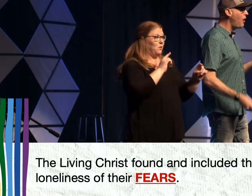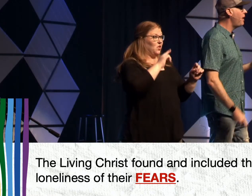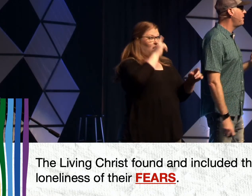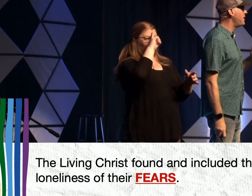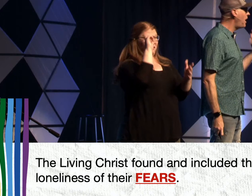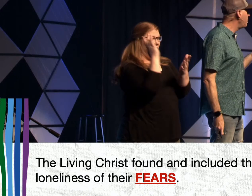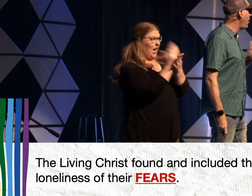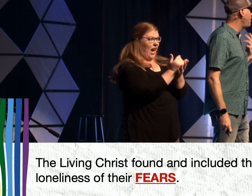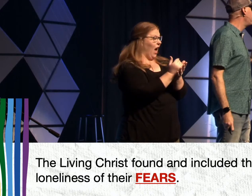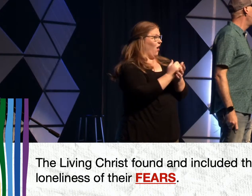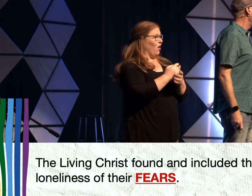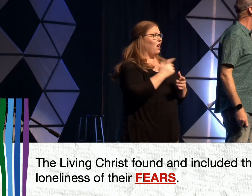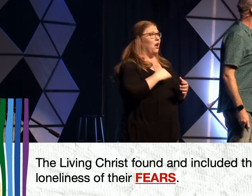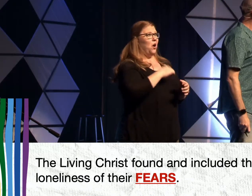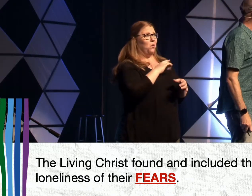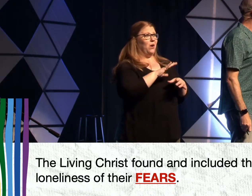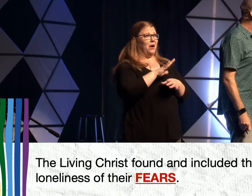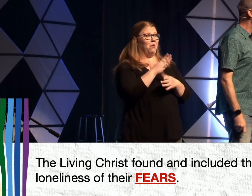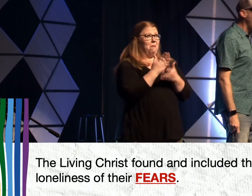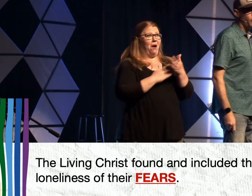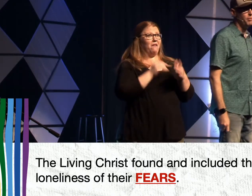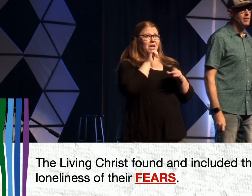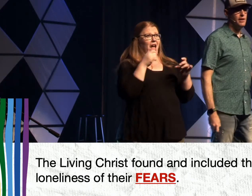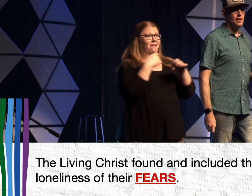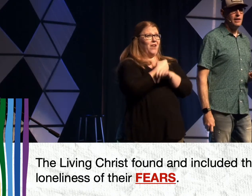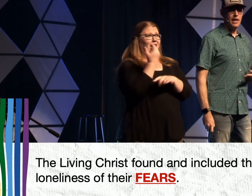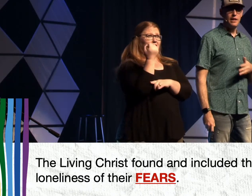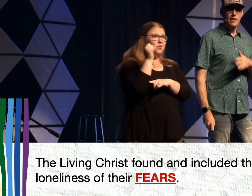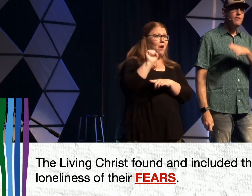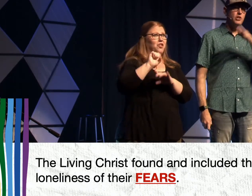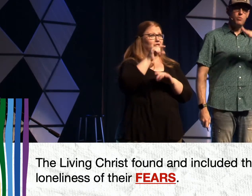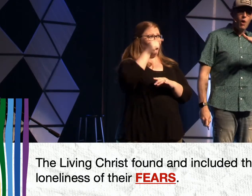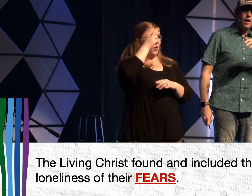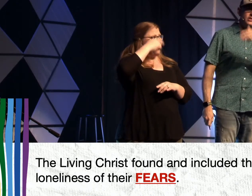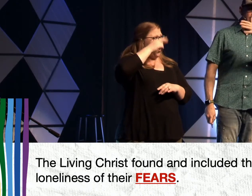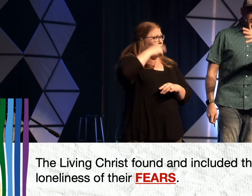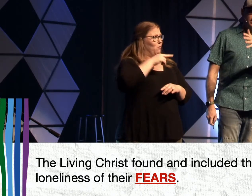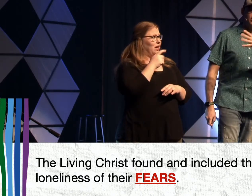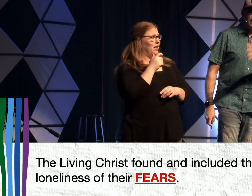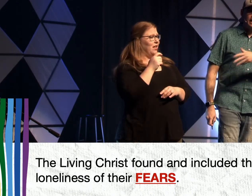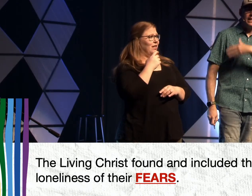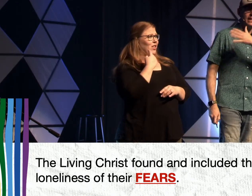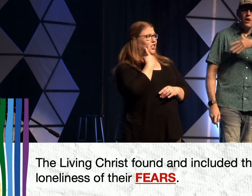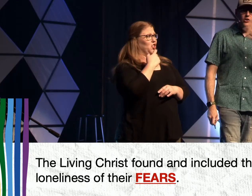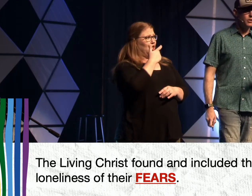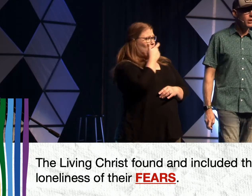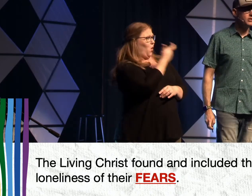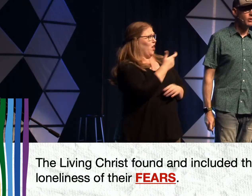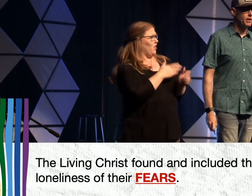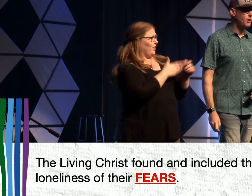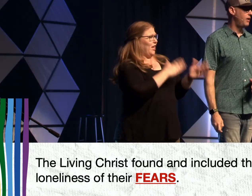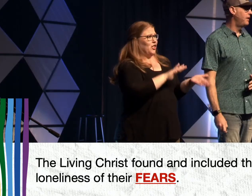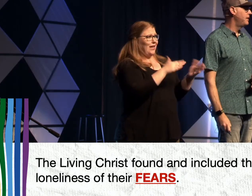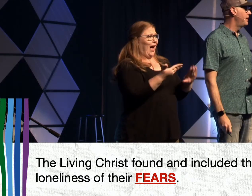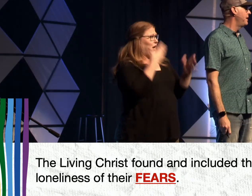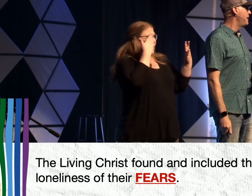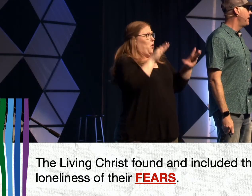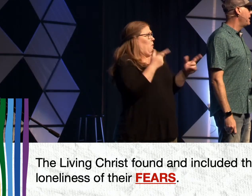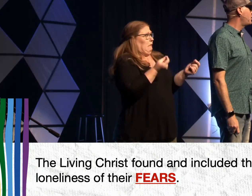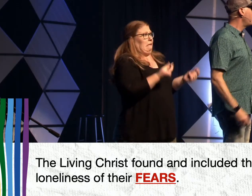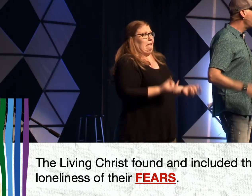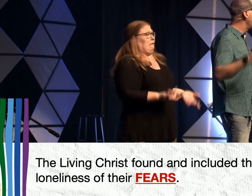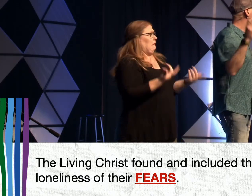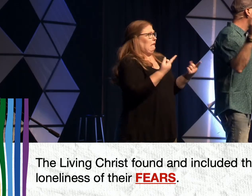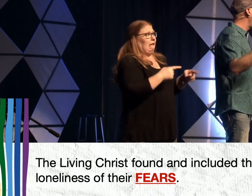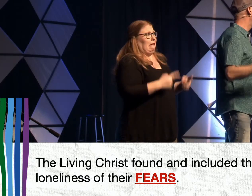They were part of a nonviolent insurrection in Rome. Like, they've just watched their leader die. Like, they aren't sure what's going on.